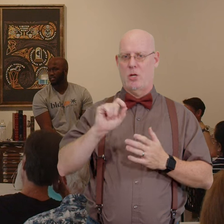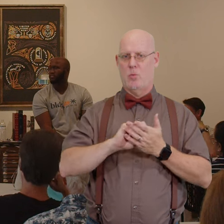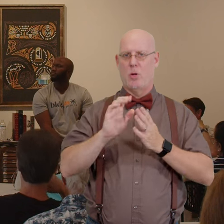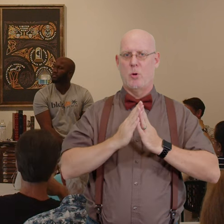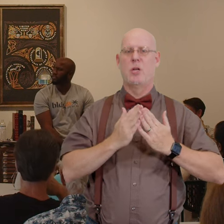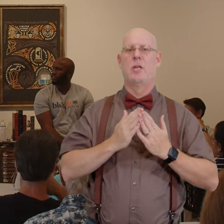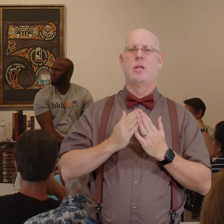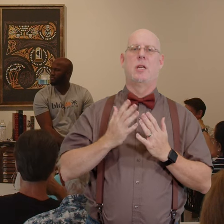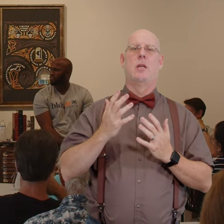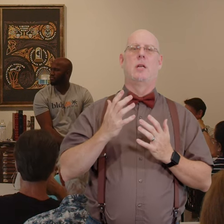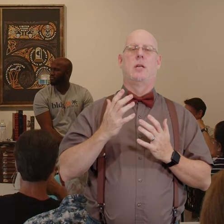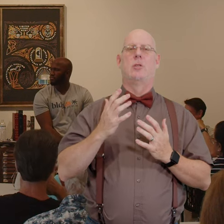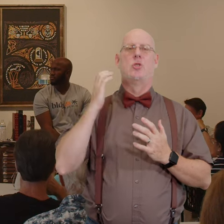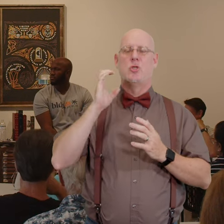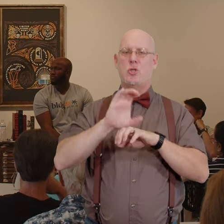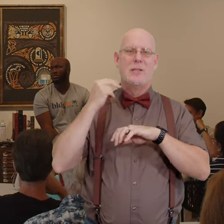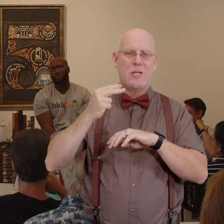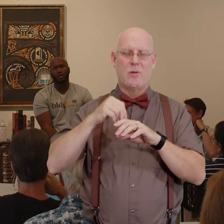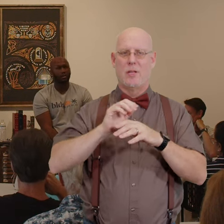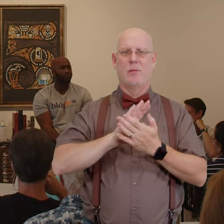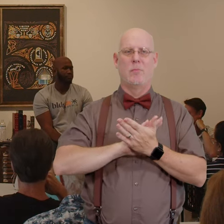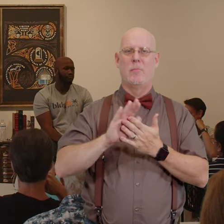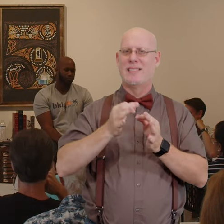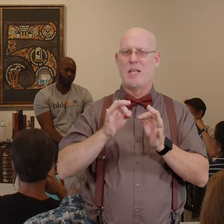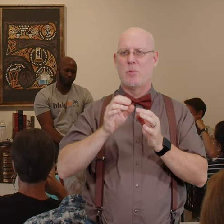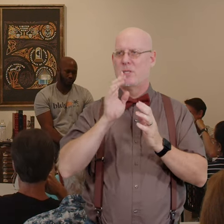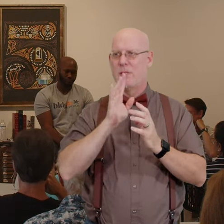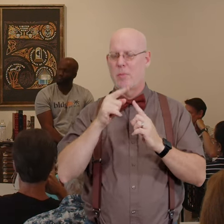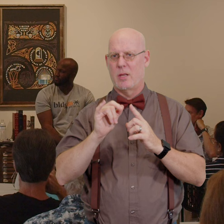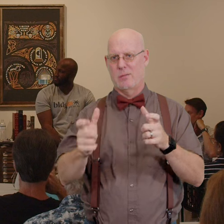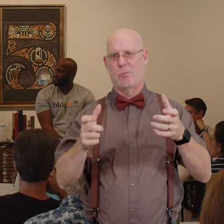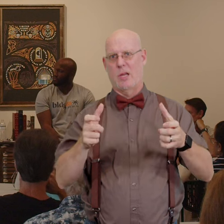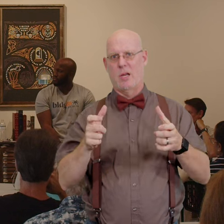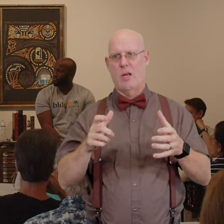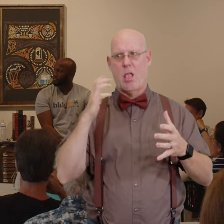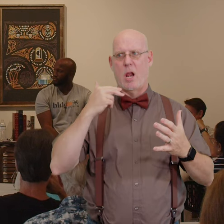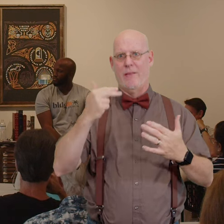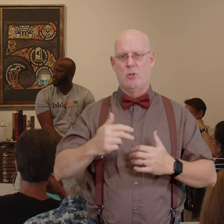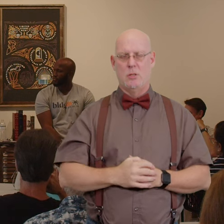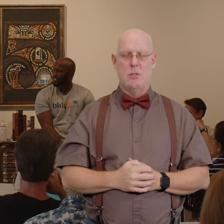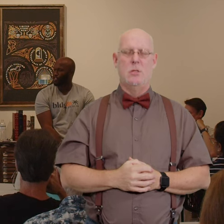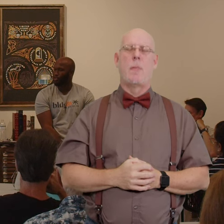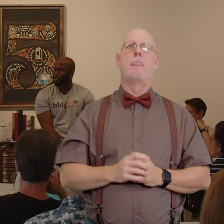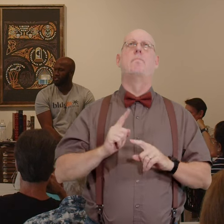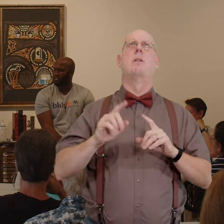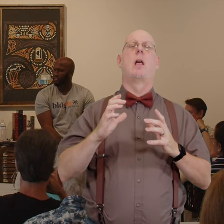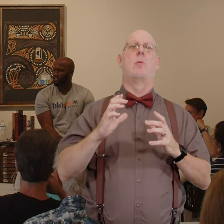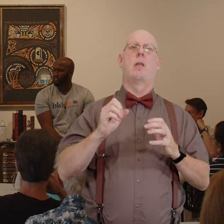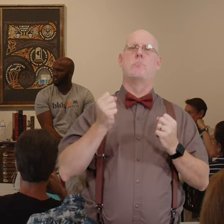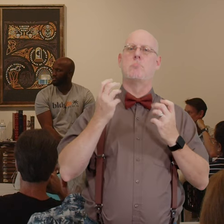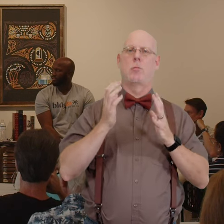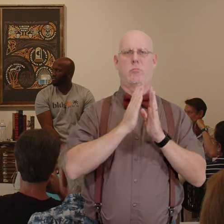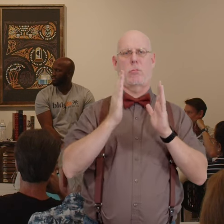called Church History in Plain Language or in Plain Speech or something like that, in Simple Speech. It's still big. I mean, it's a lot of history. But, I mean, a